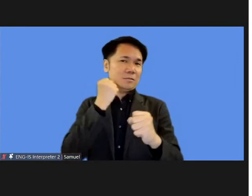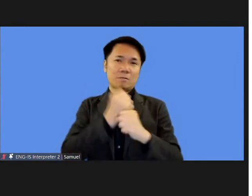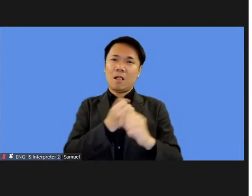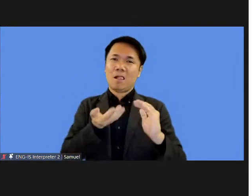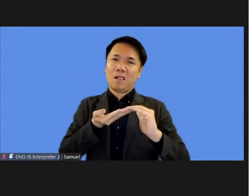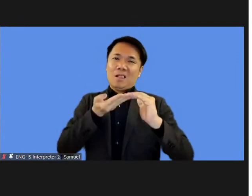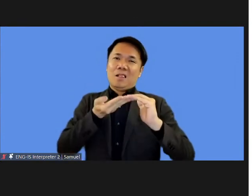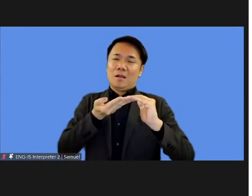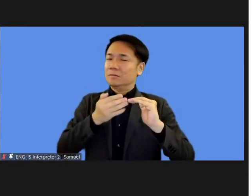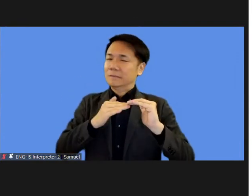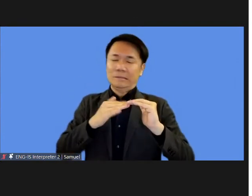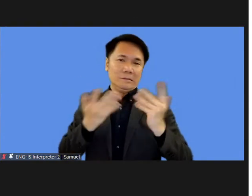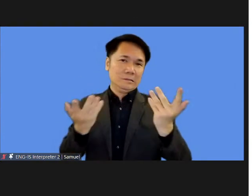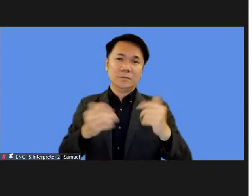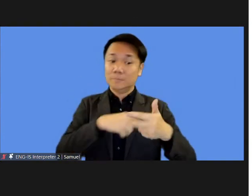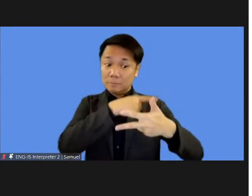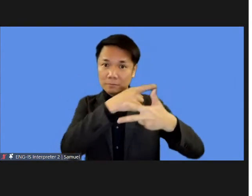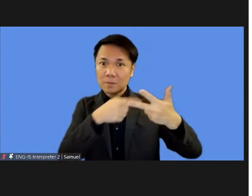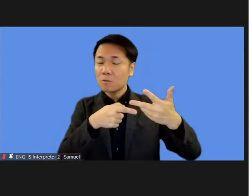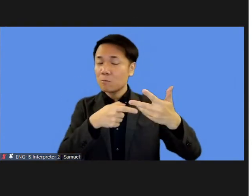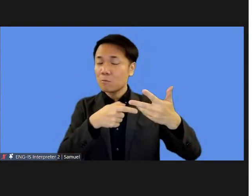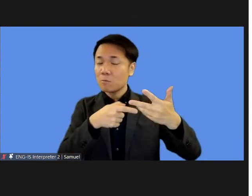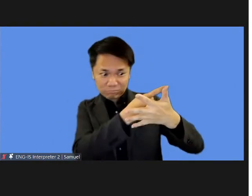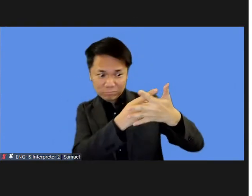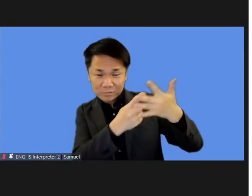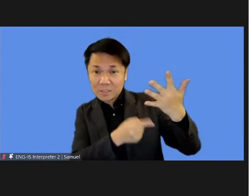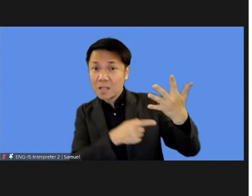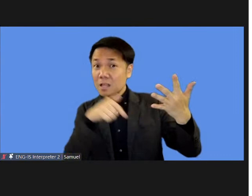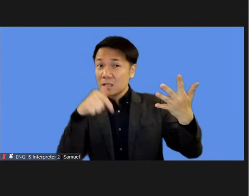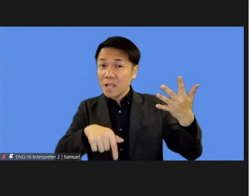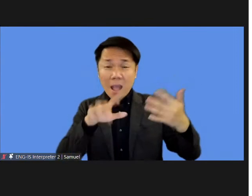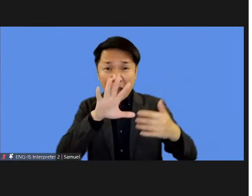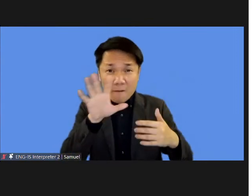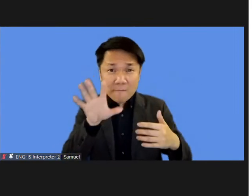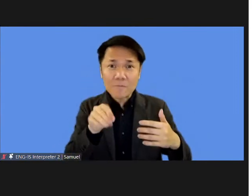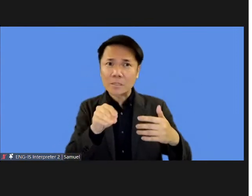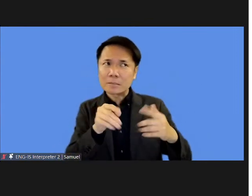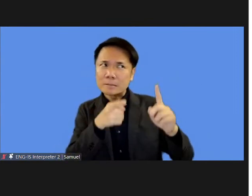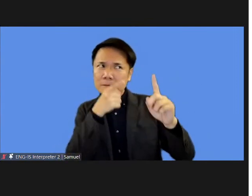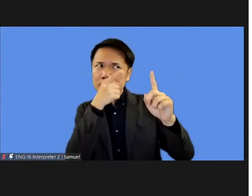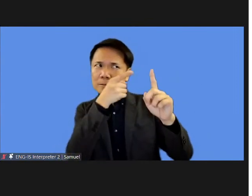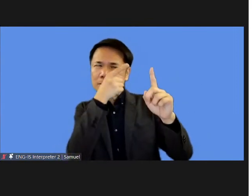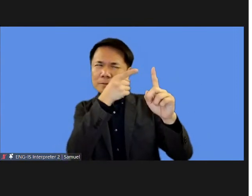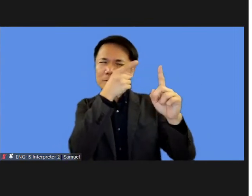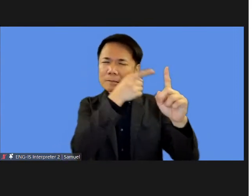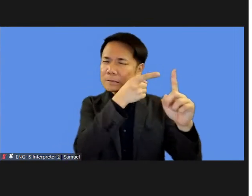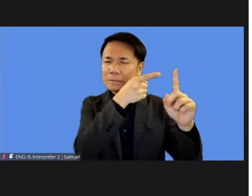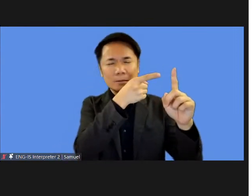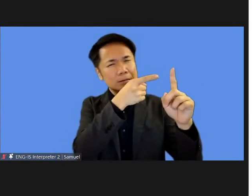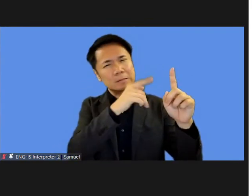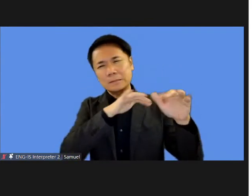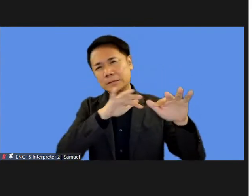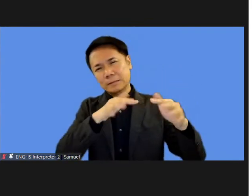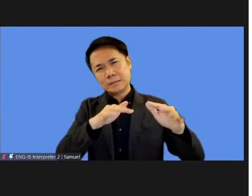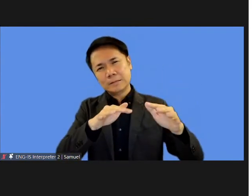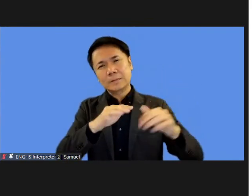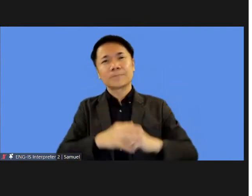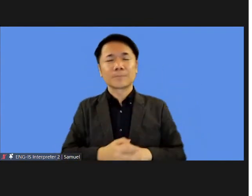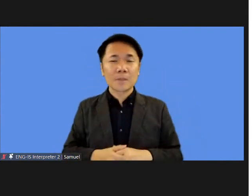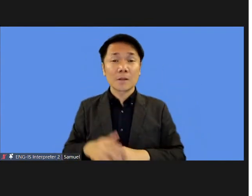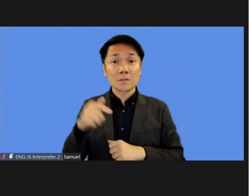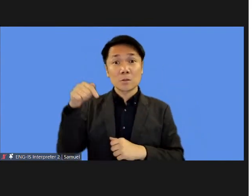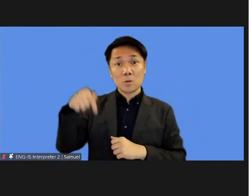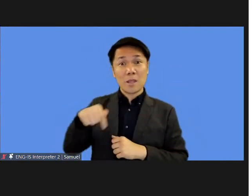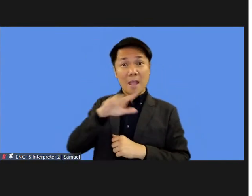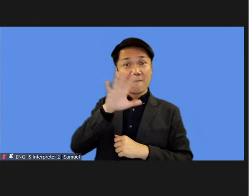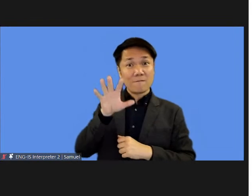in the right direction, there were lots of discussions, and the highlights of the discussions were that on the issue of investments, Africa